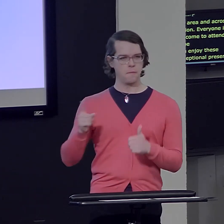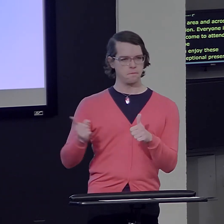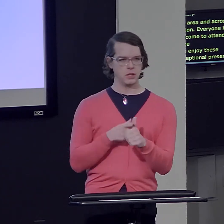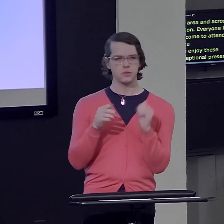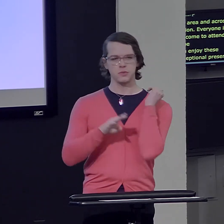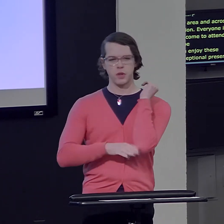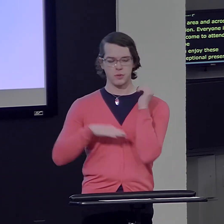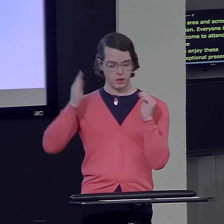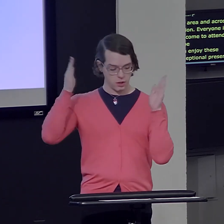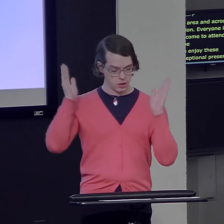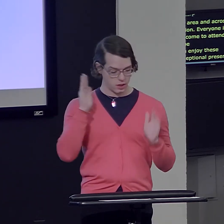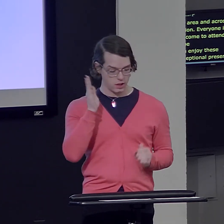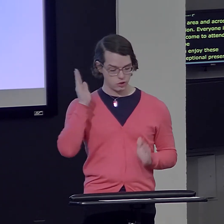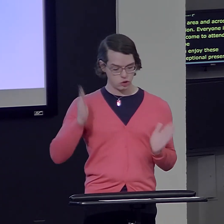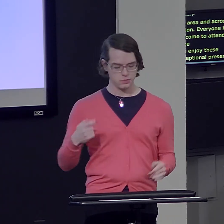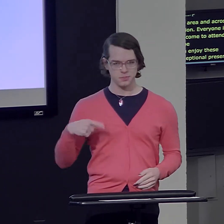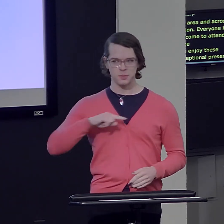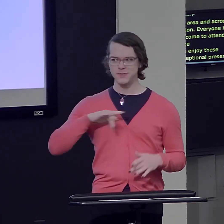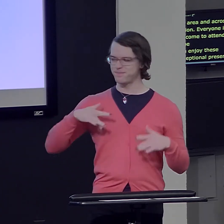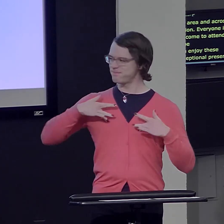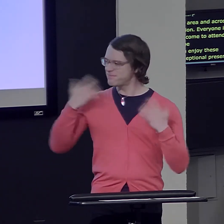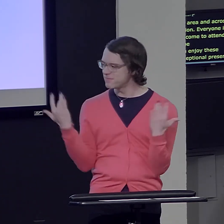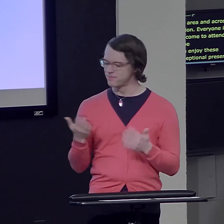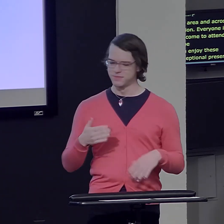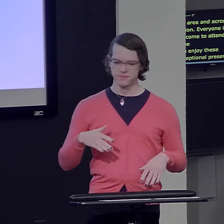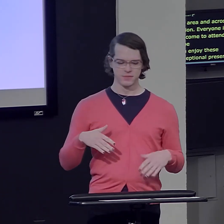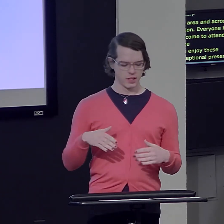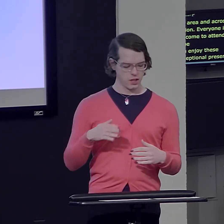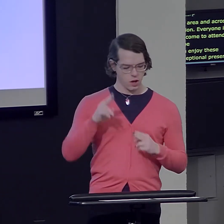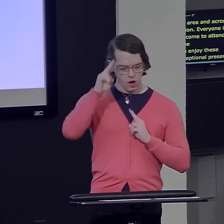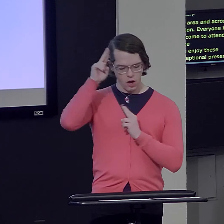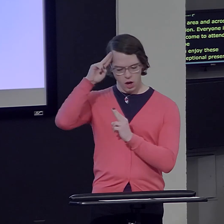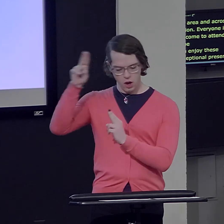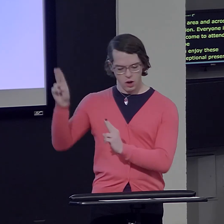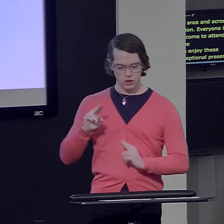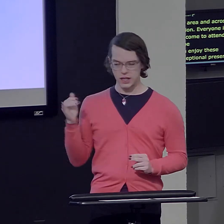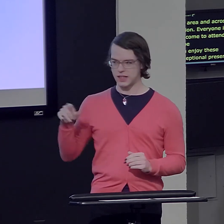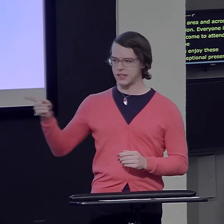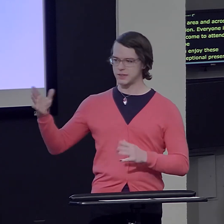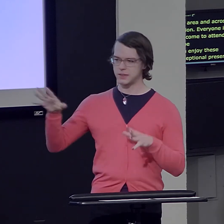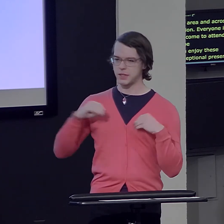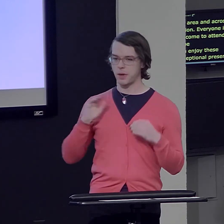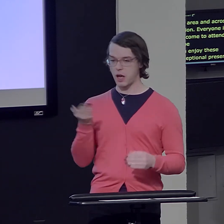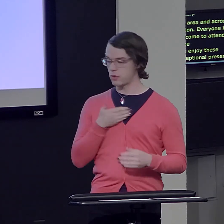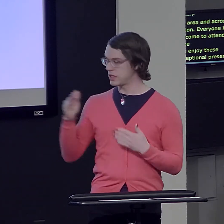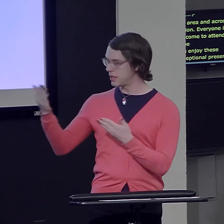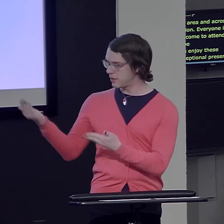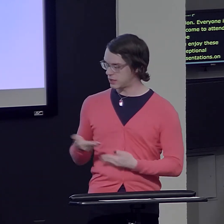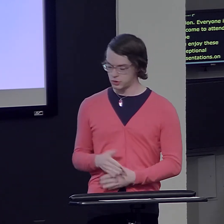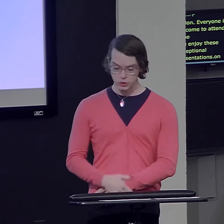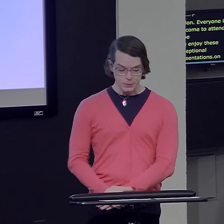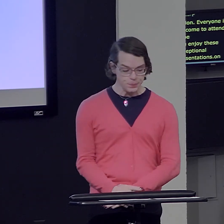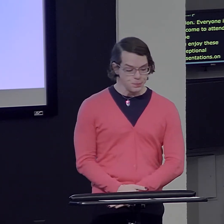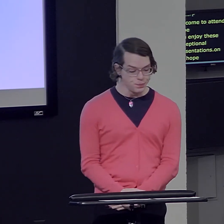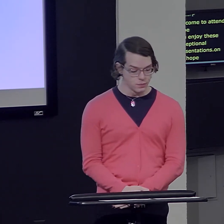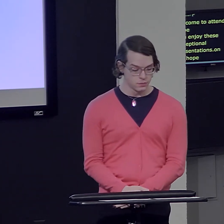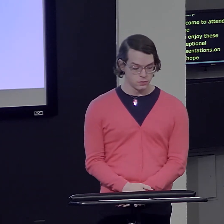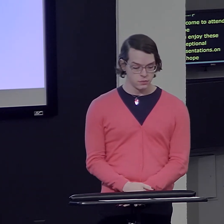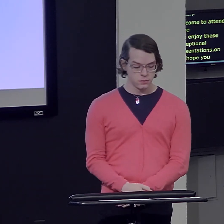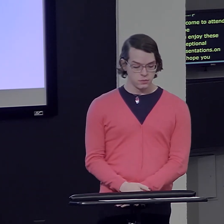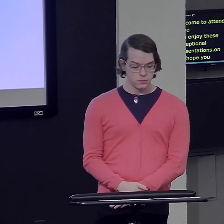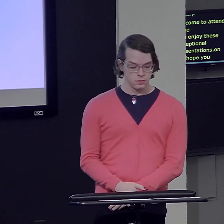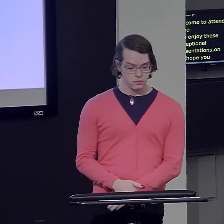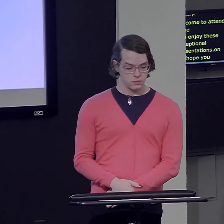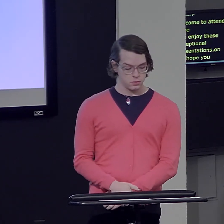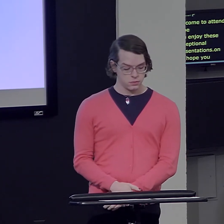Dr. Rizzolatti is our first fall lecturer. We are delighted and honored to have Dr.